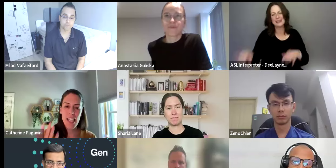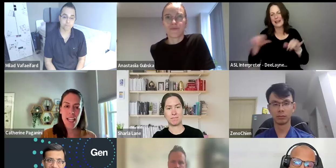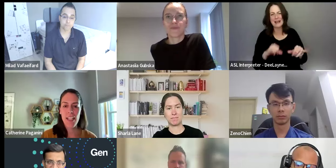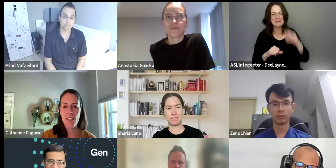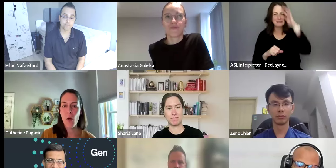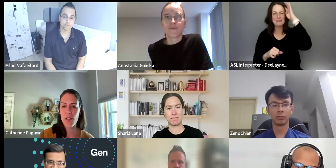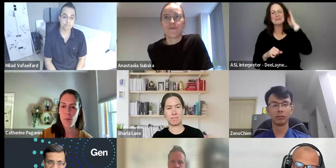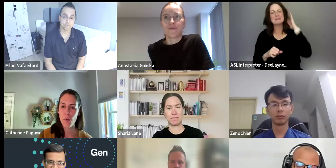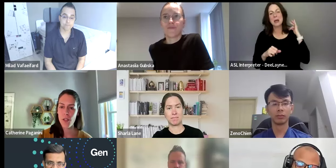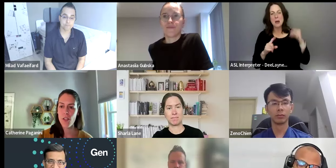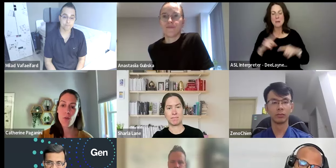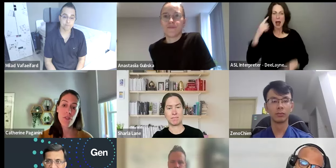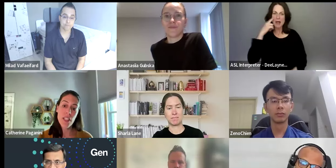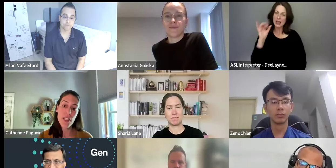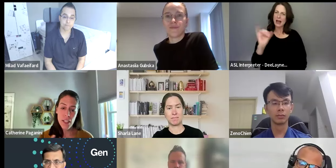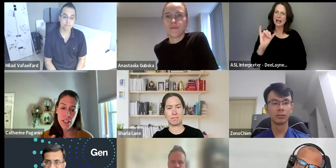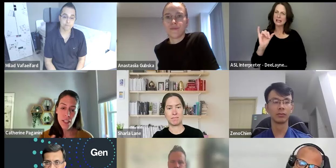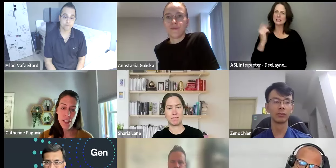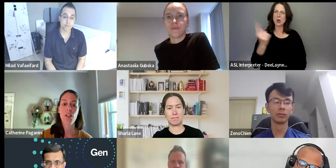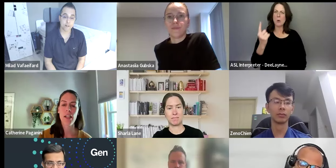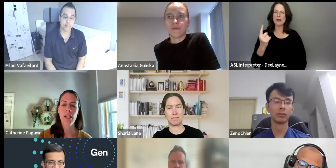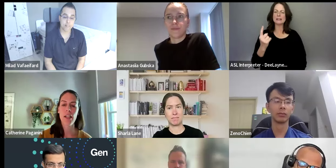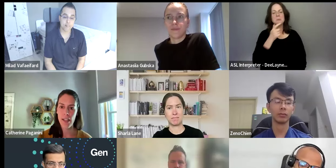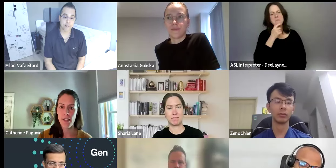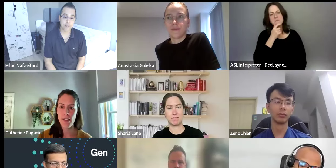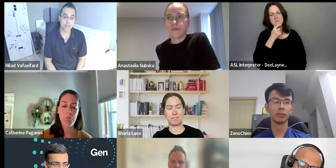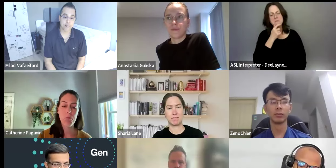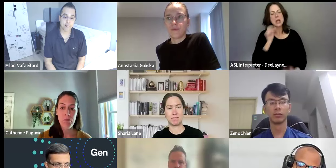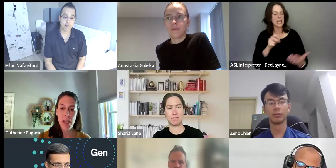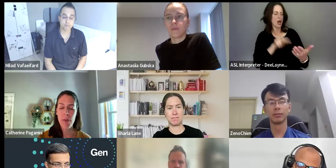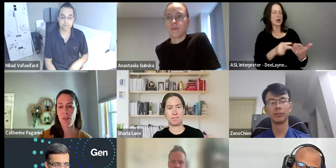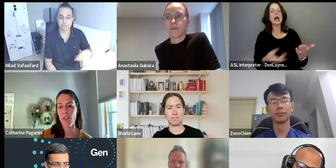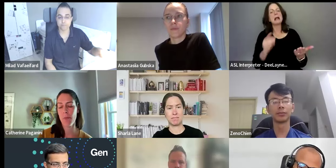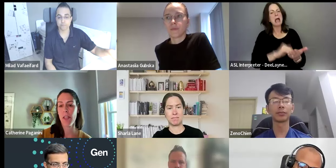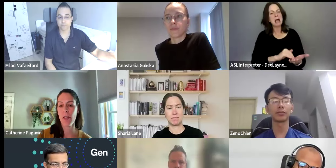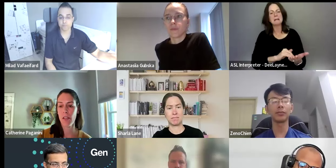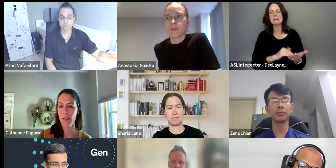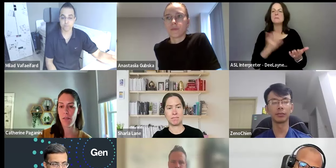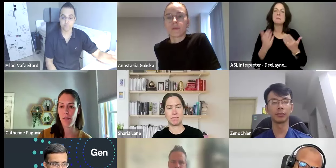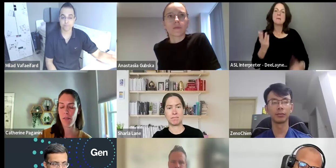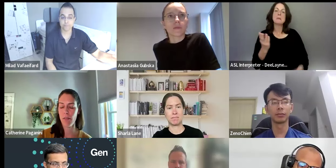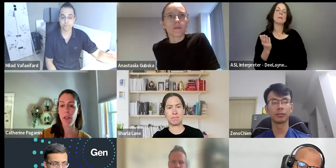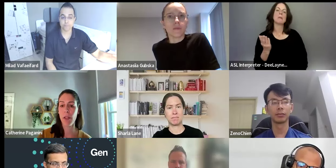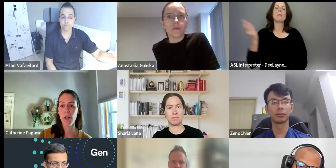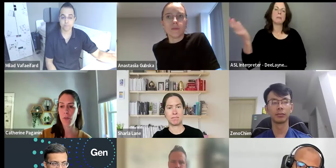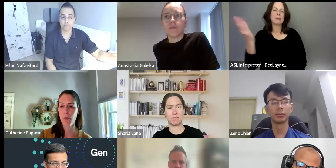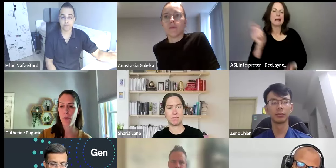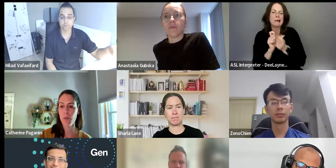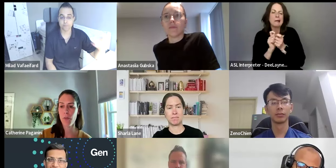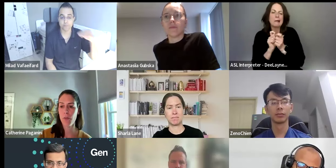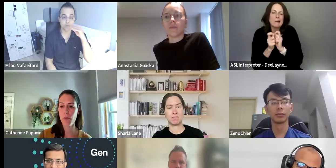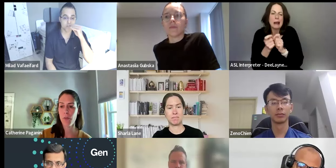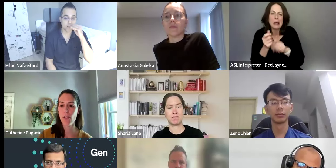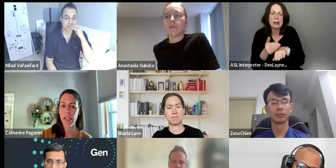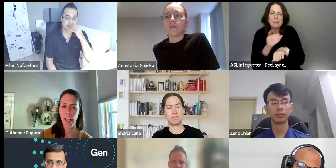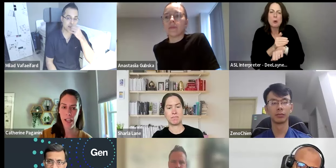bit, but I think like it's always an opportunity to revisit it, look at it again and see like maybe there is something that we could